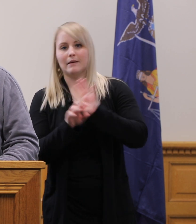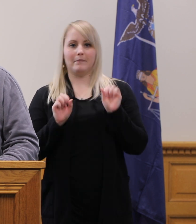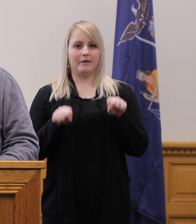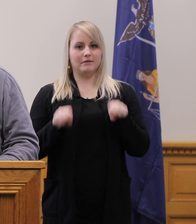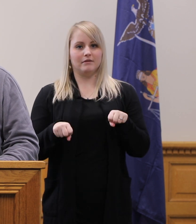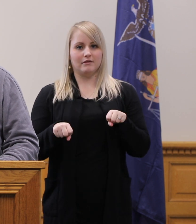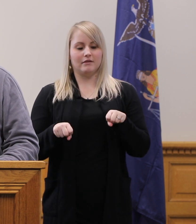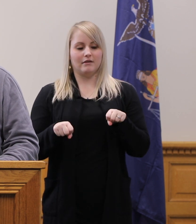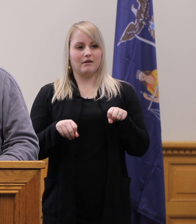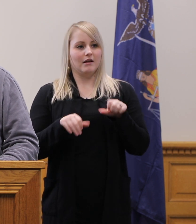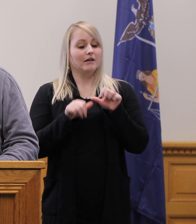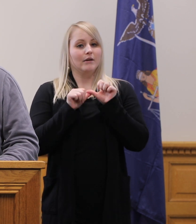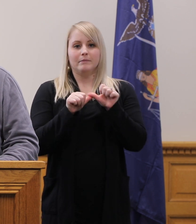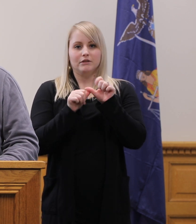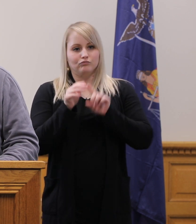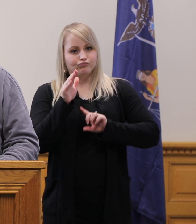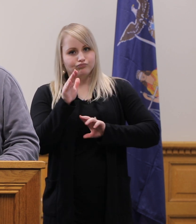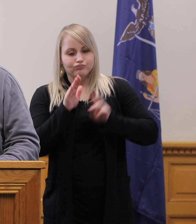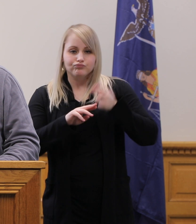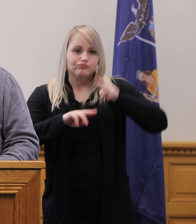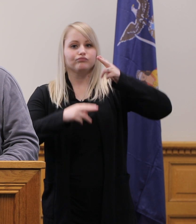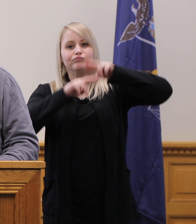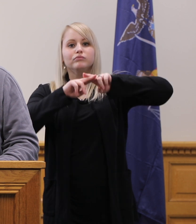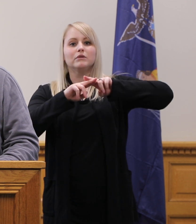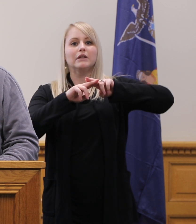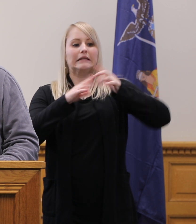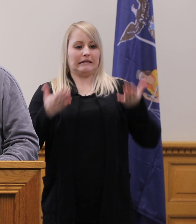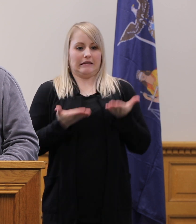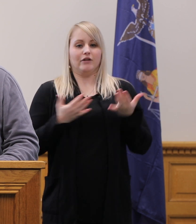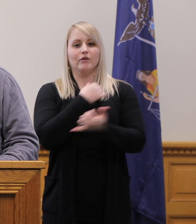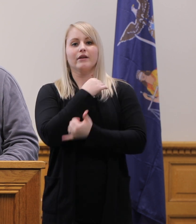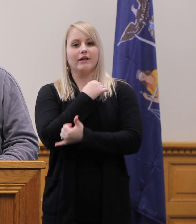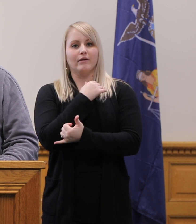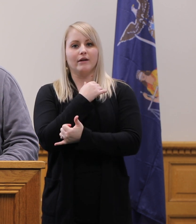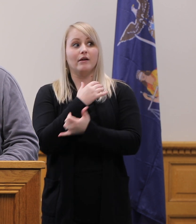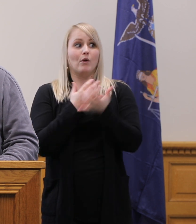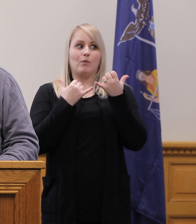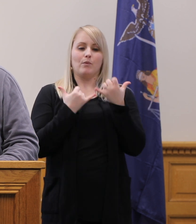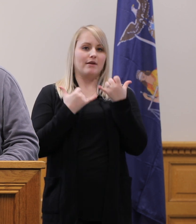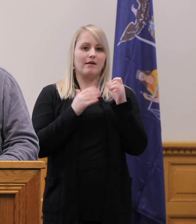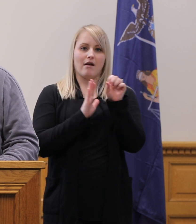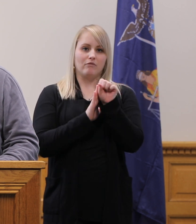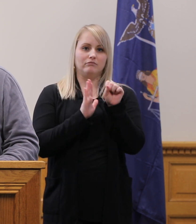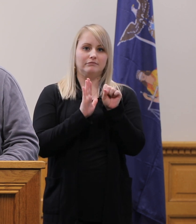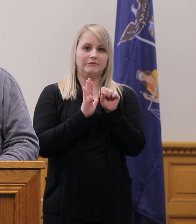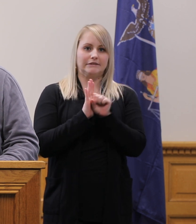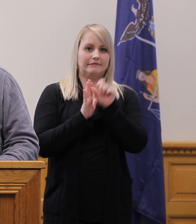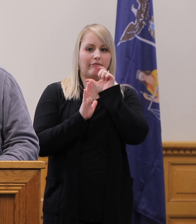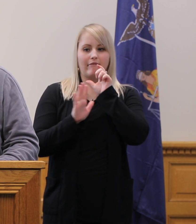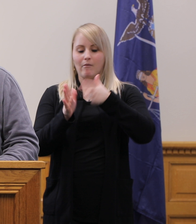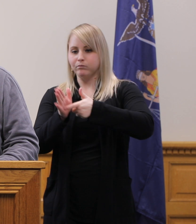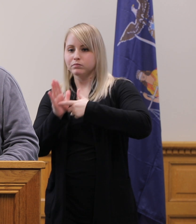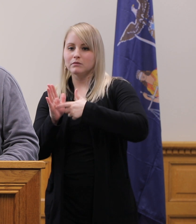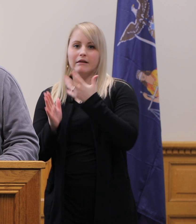Even though there continue to be alarming increases in our county, as of right now, the state has not placed Oswego County in a color-coded